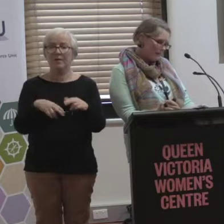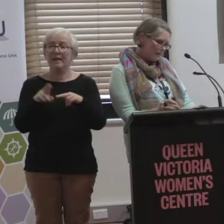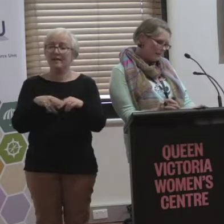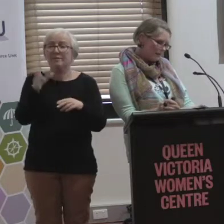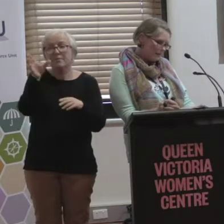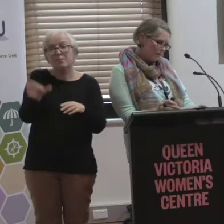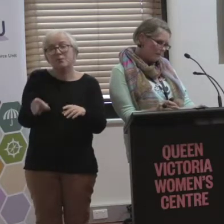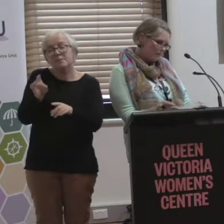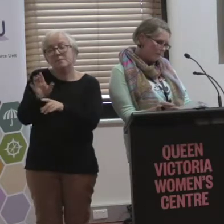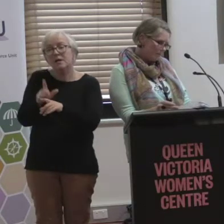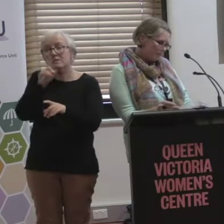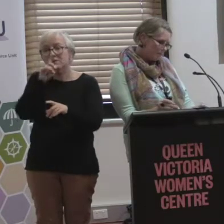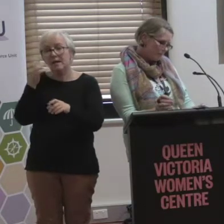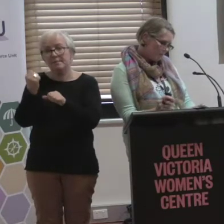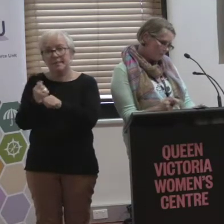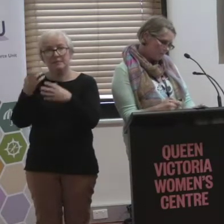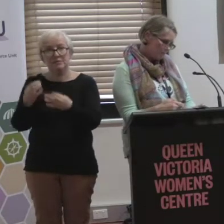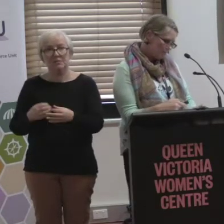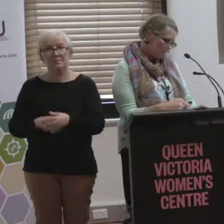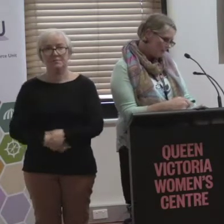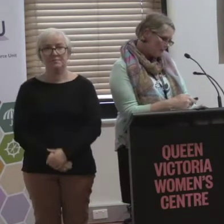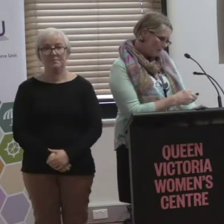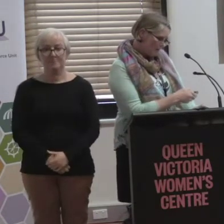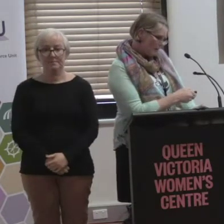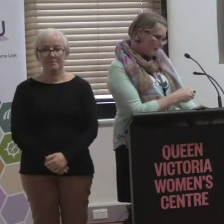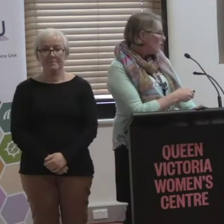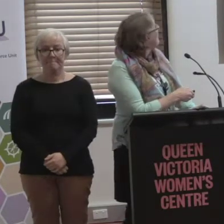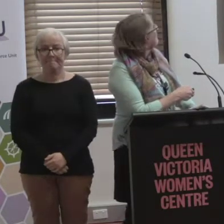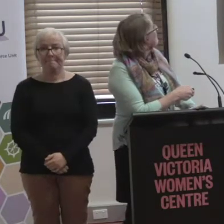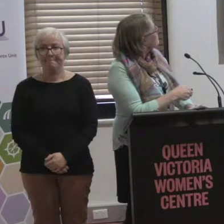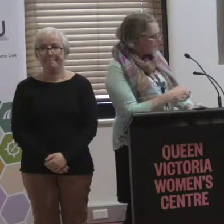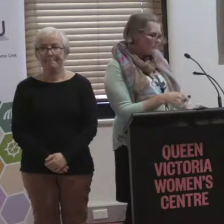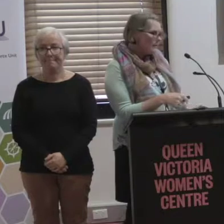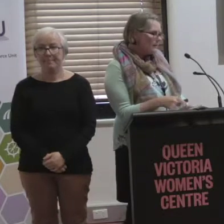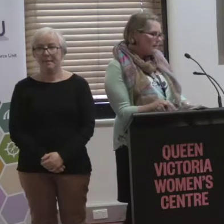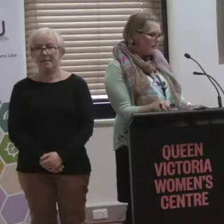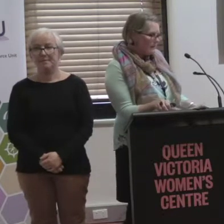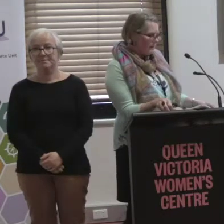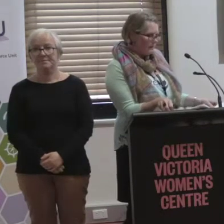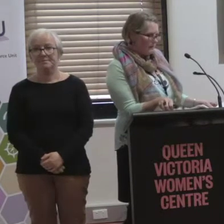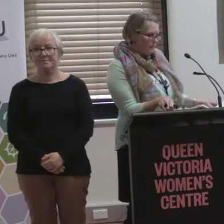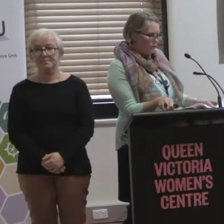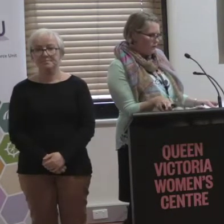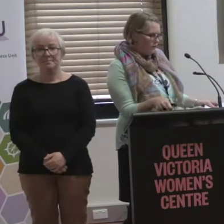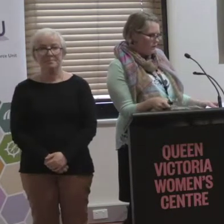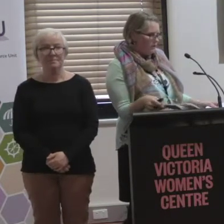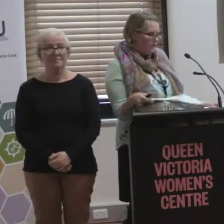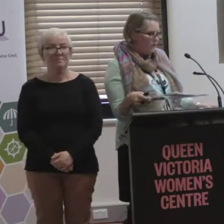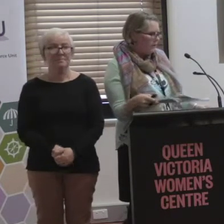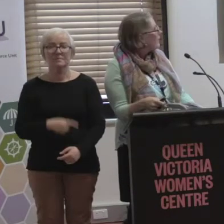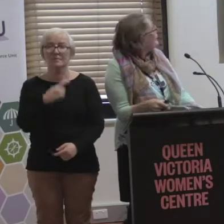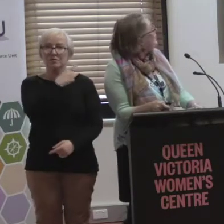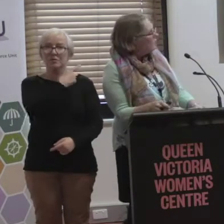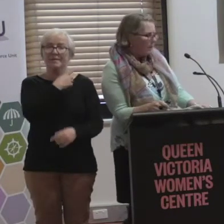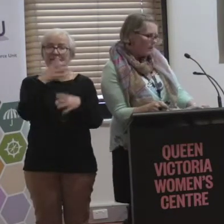decision-making capacity themselves. So So this is the shortened version, the